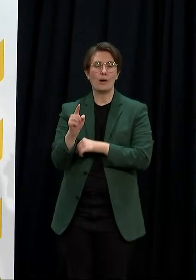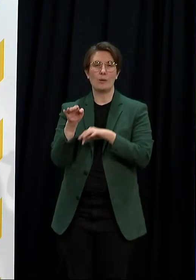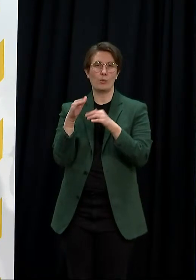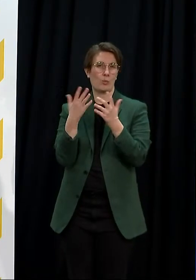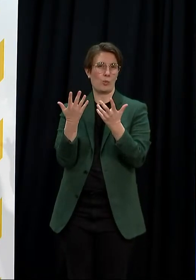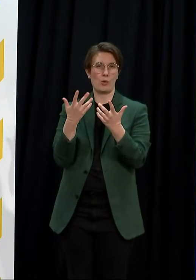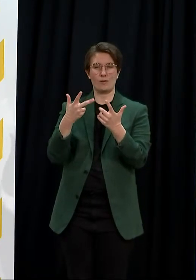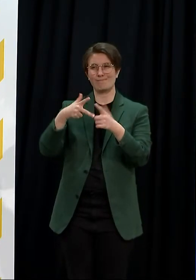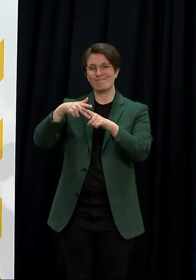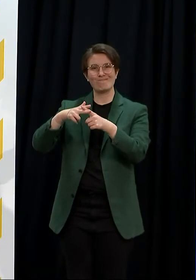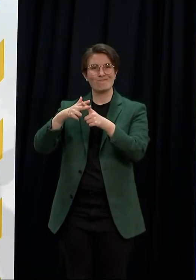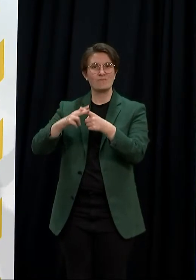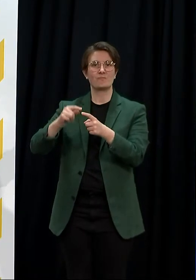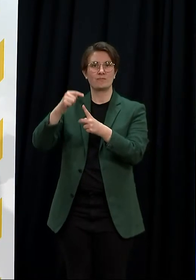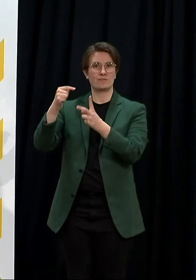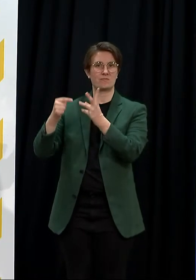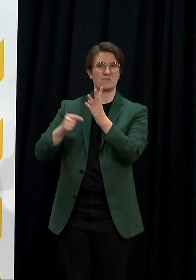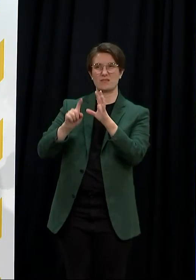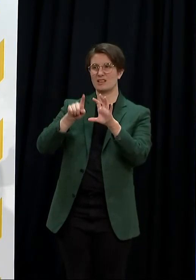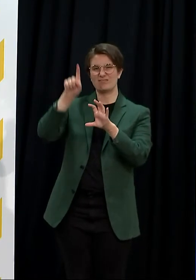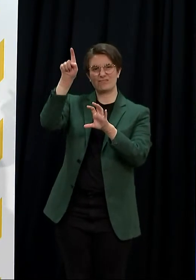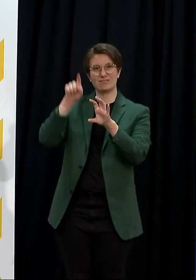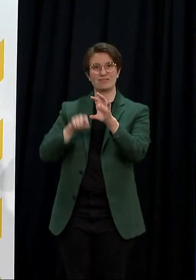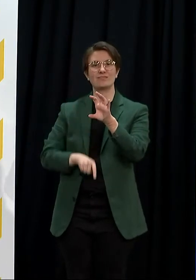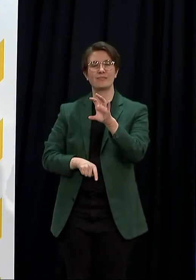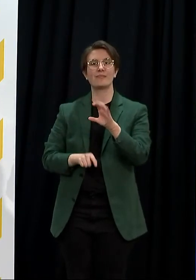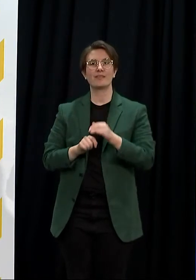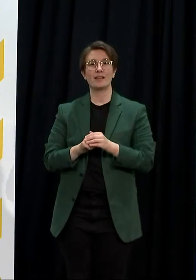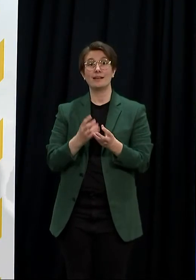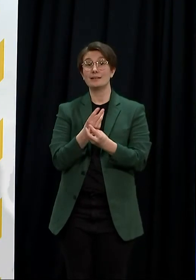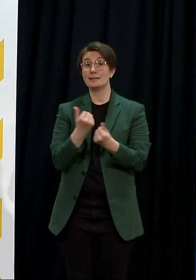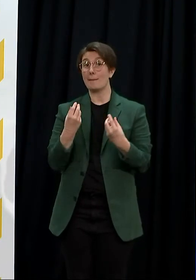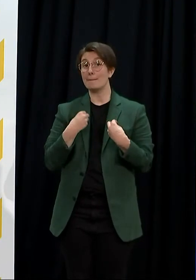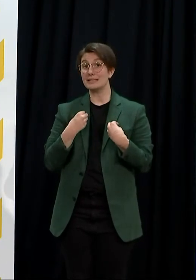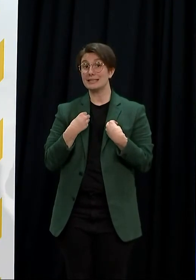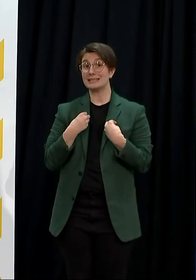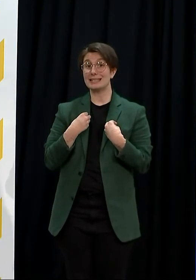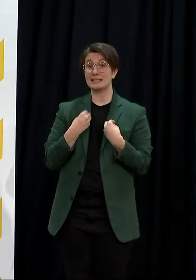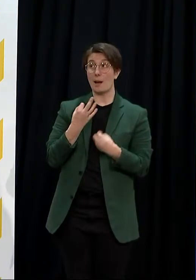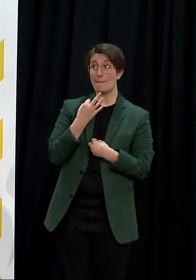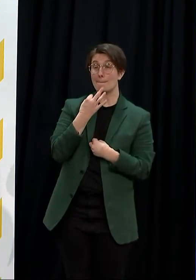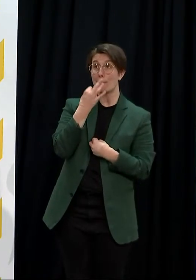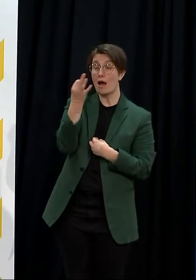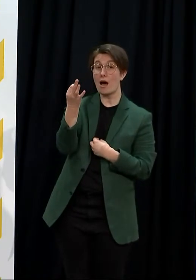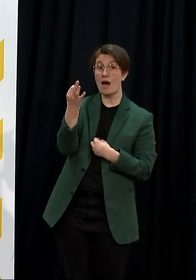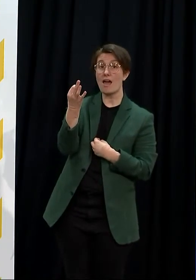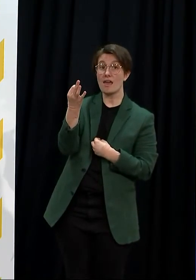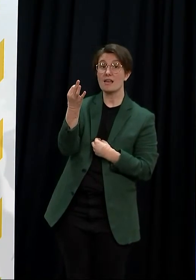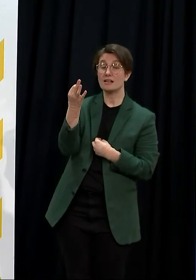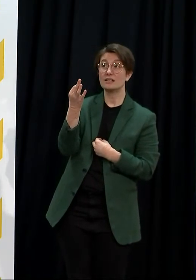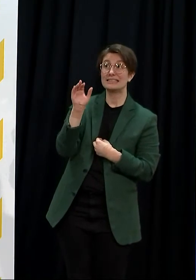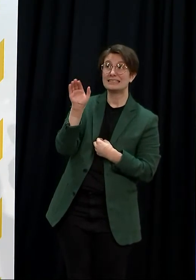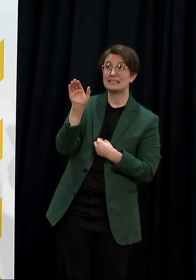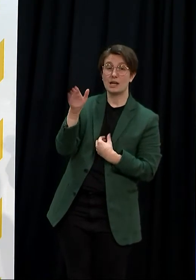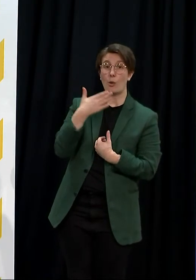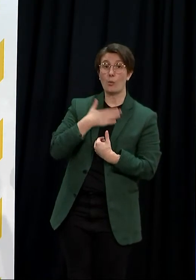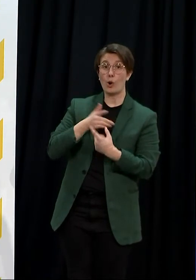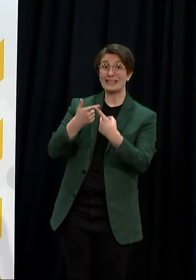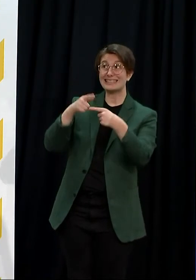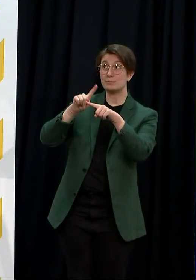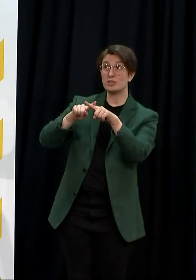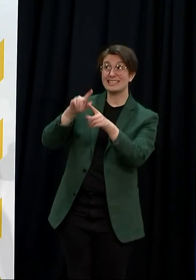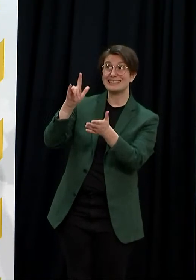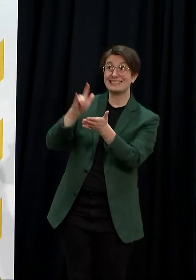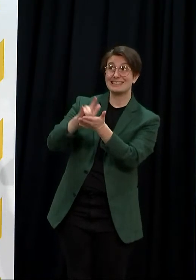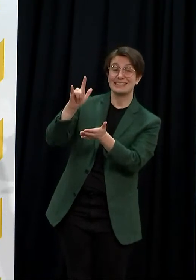cases, businesses or entities will apply for exemptions but not necessarily use them. So they're using them in emergency scenarios and so on. We also have a